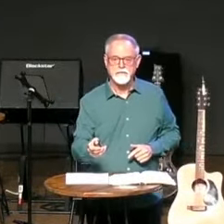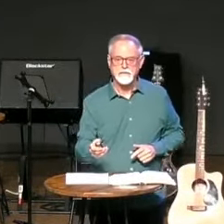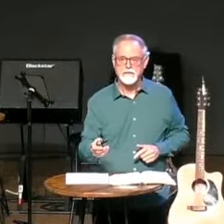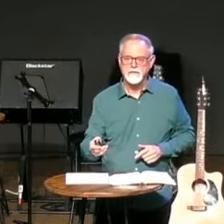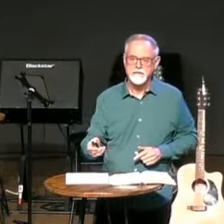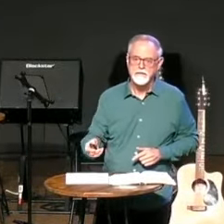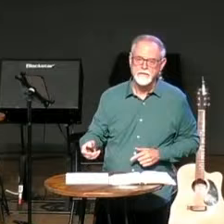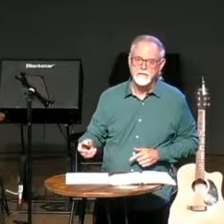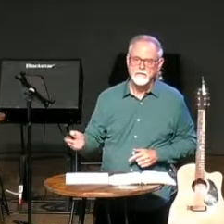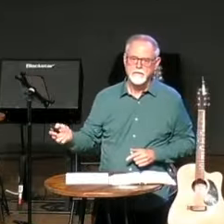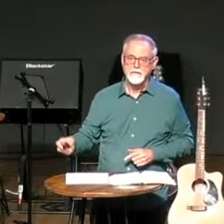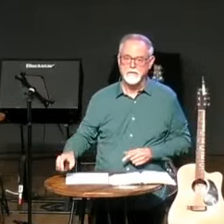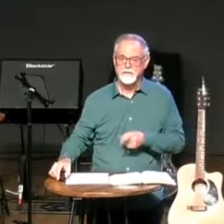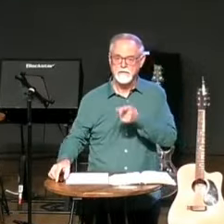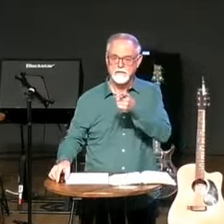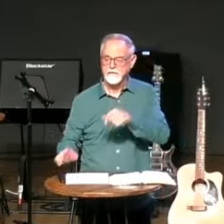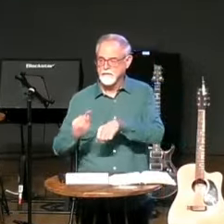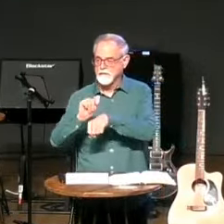okay.